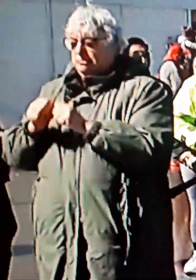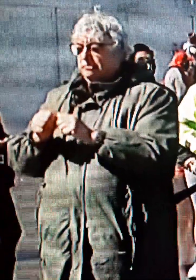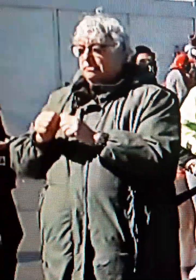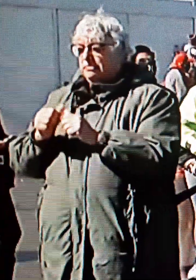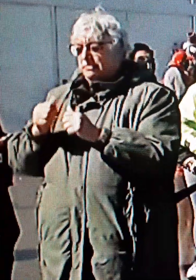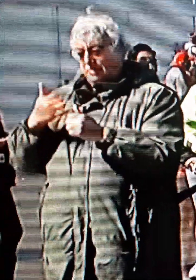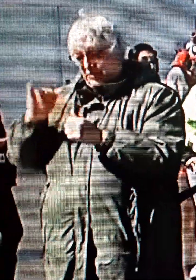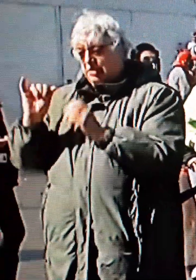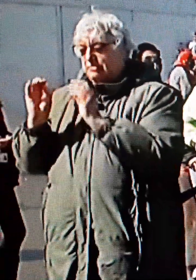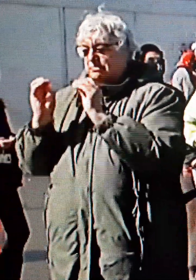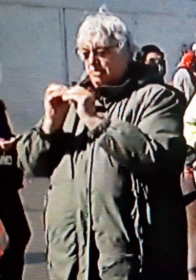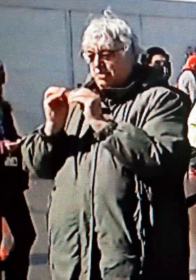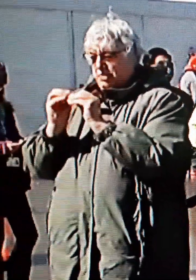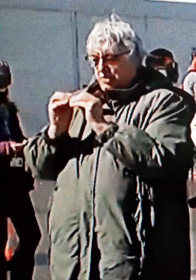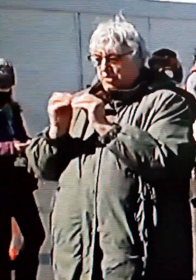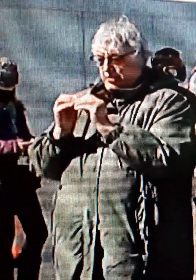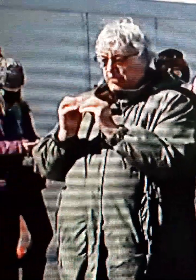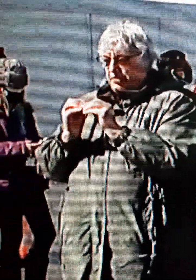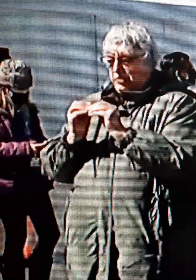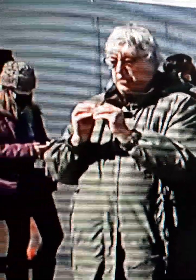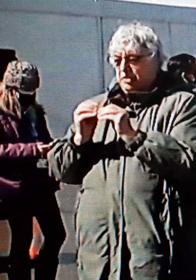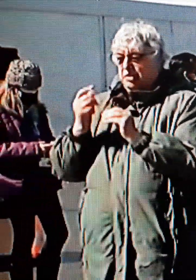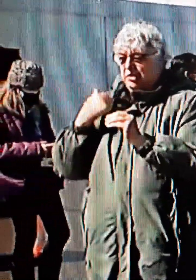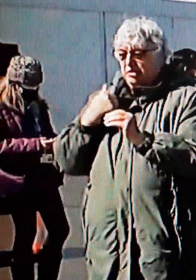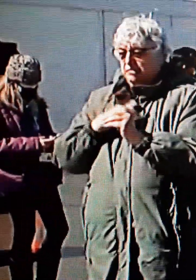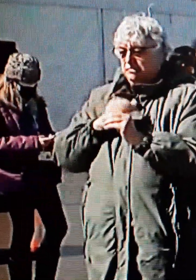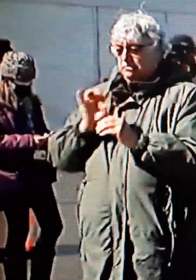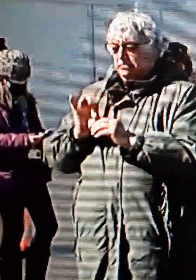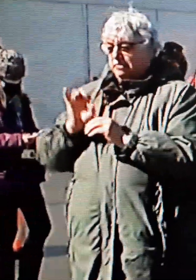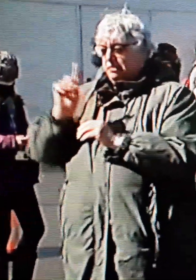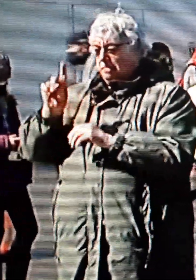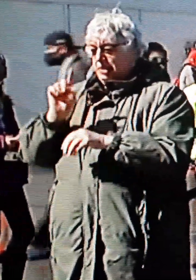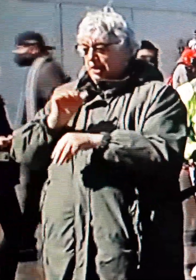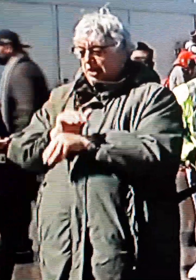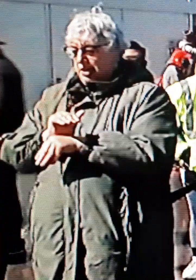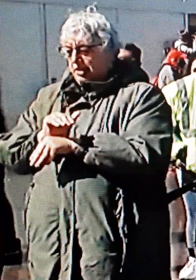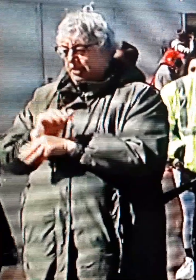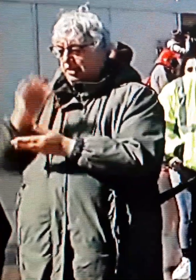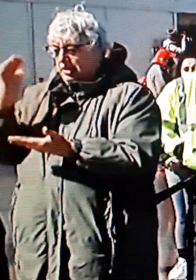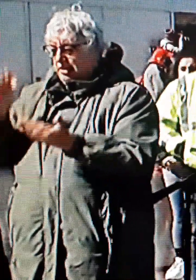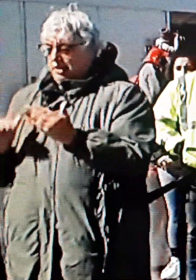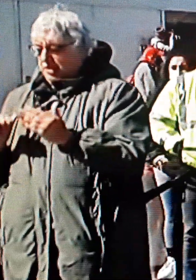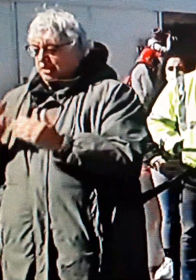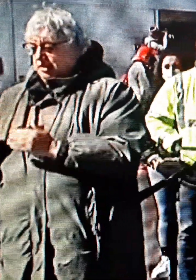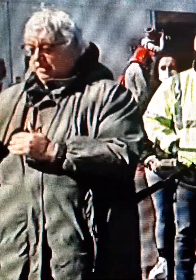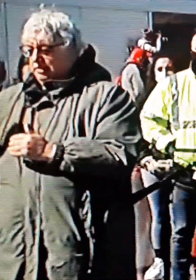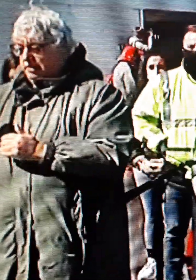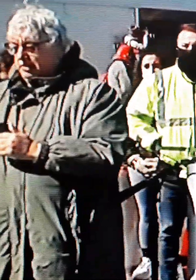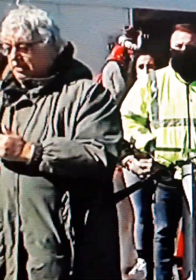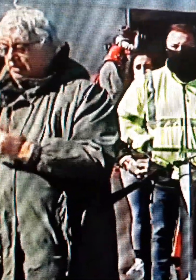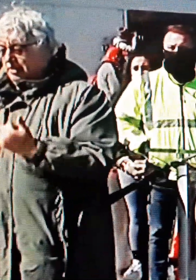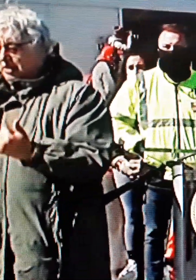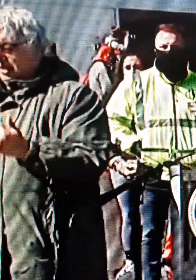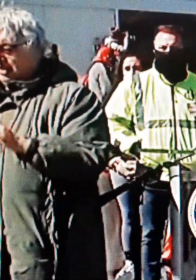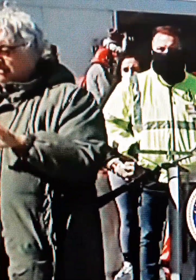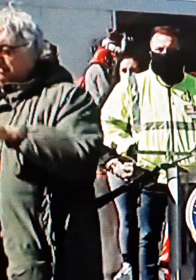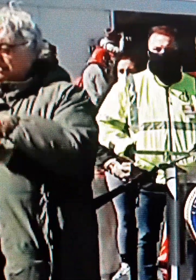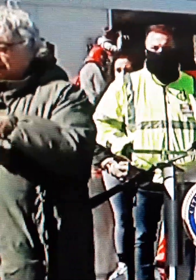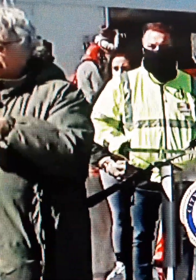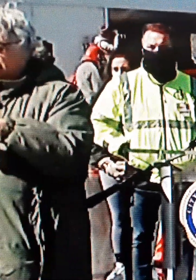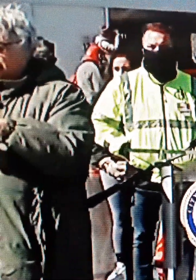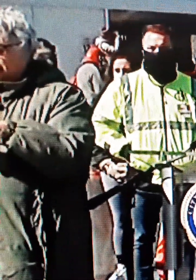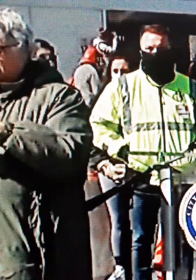in place. You know, we had dropped a night ago to below 600. Last night, the number went back